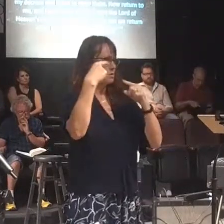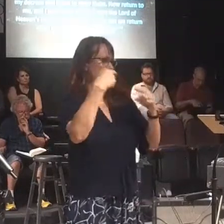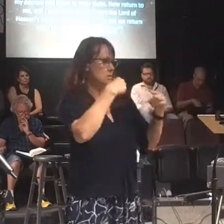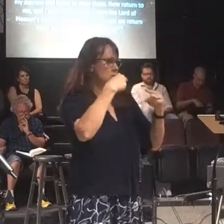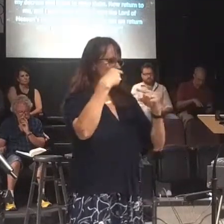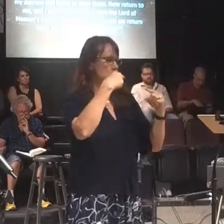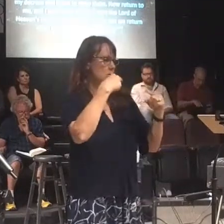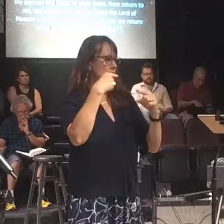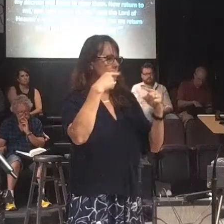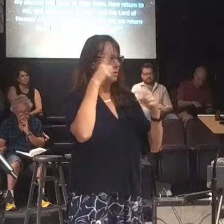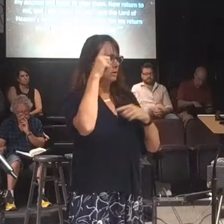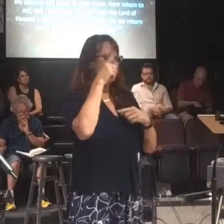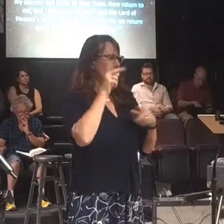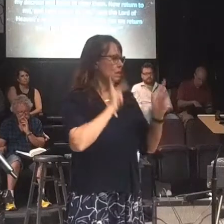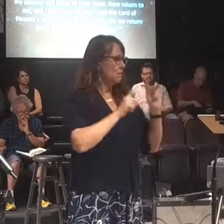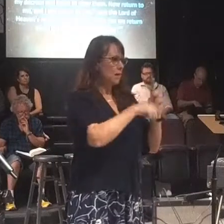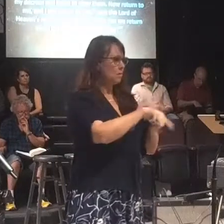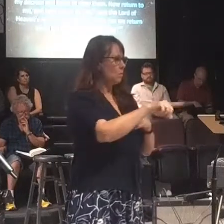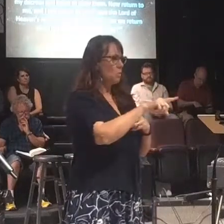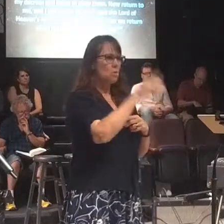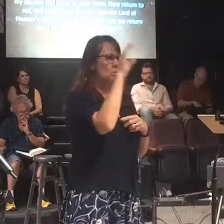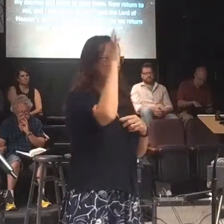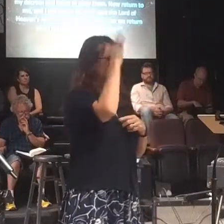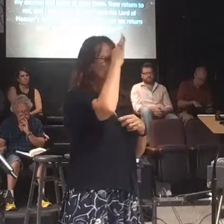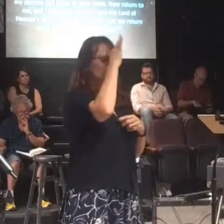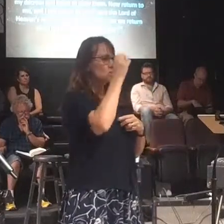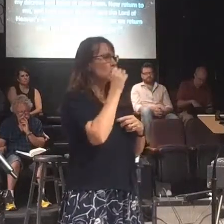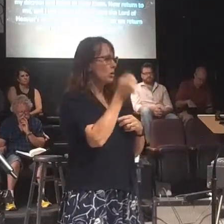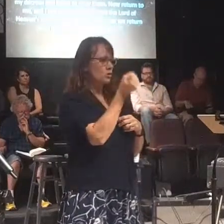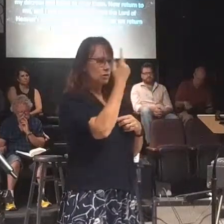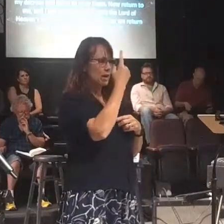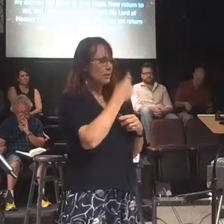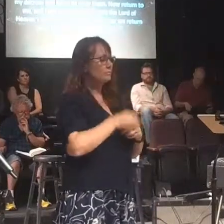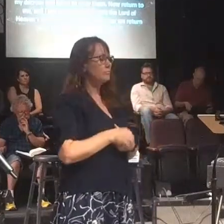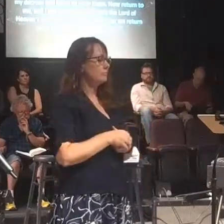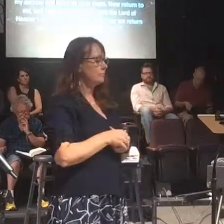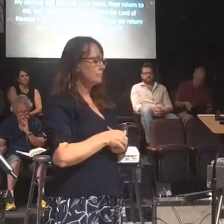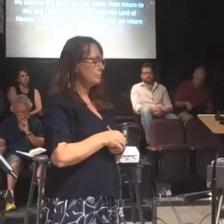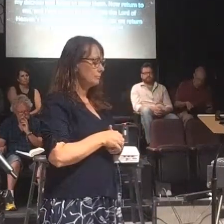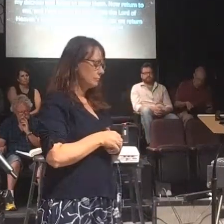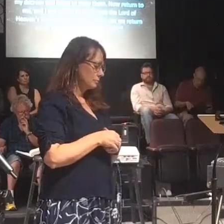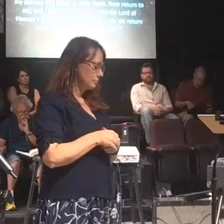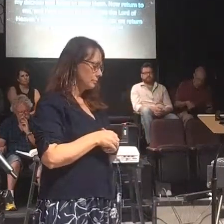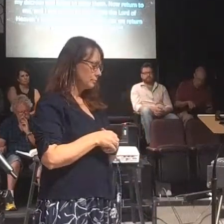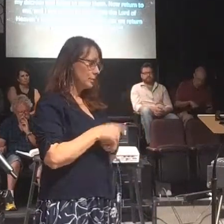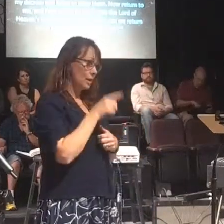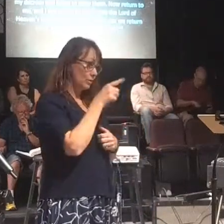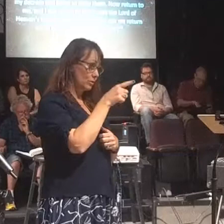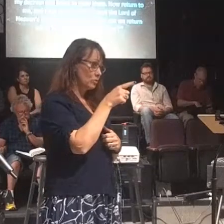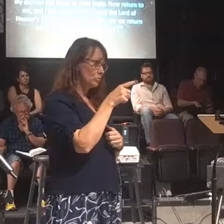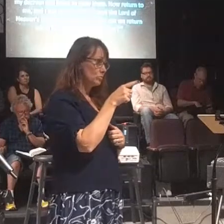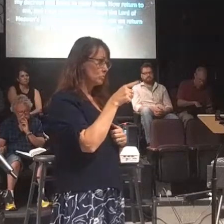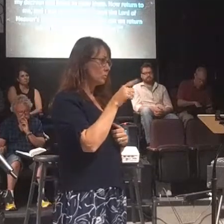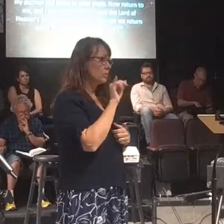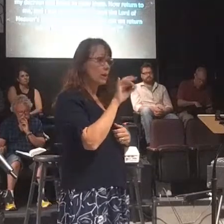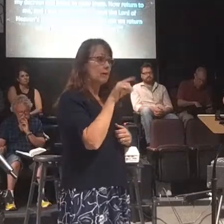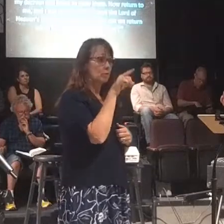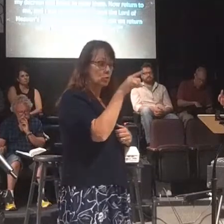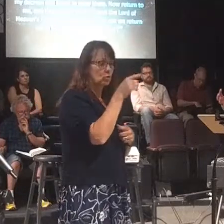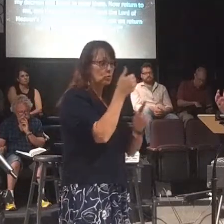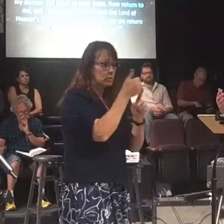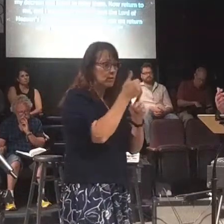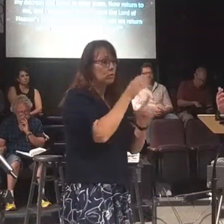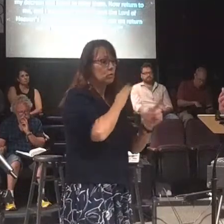lostness in the people of Israel. And everybody who's ever been a Christian, ever been a